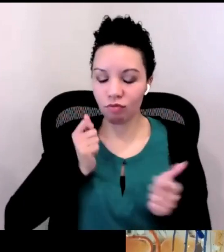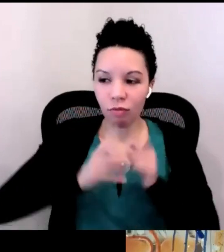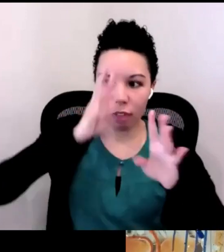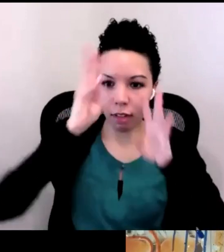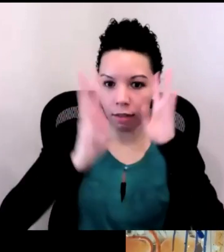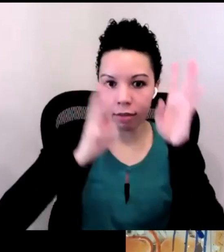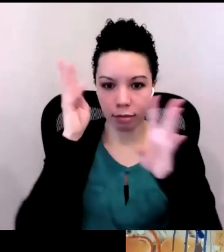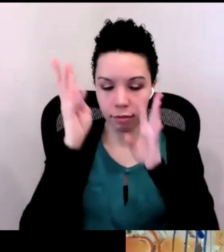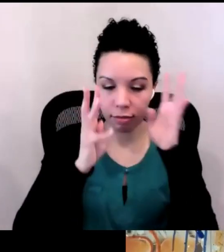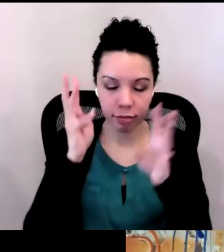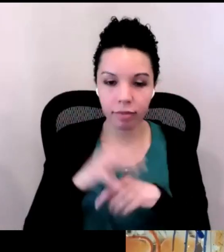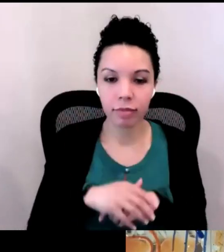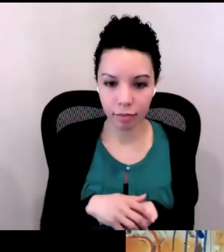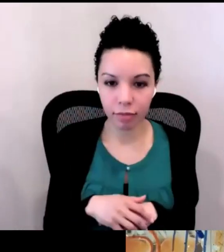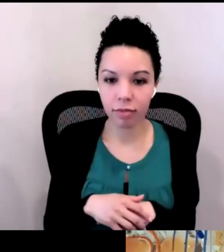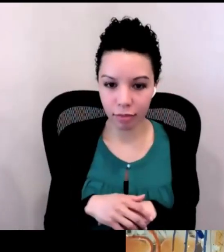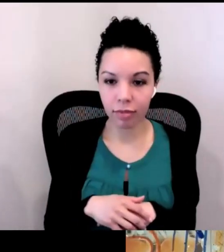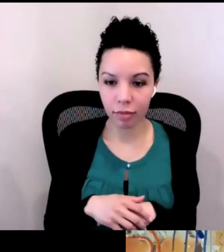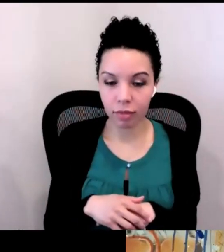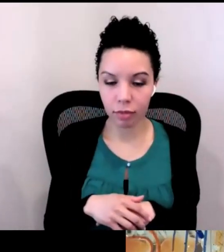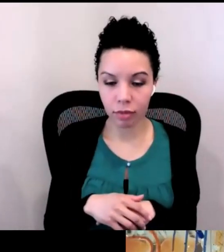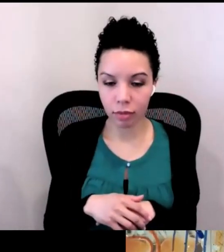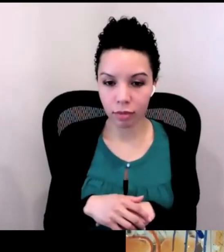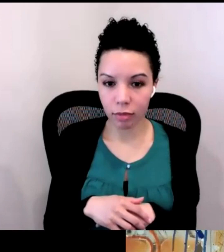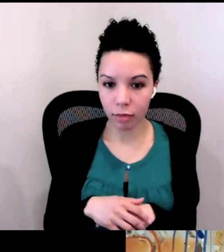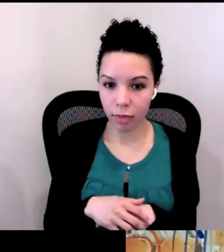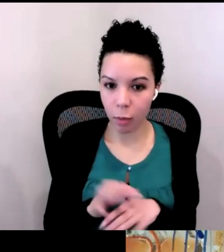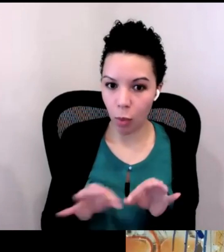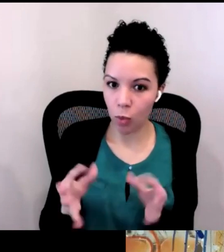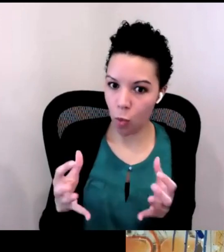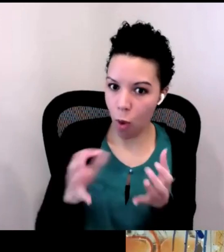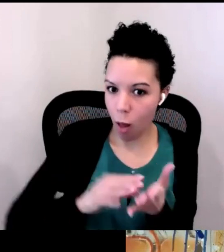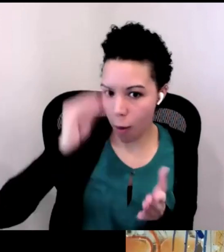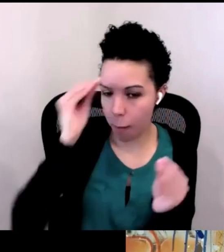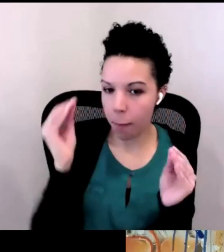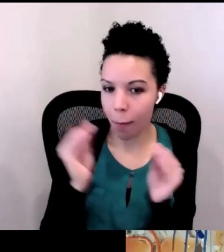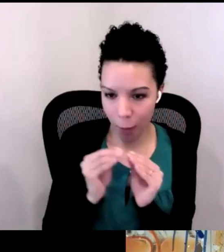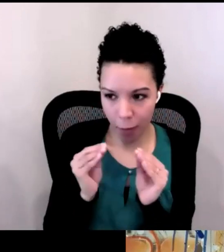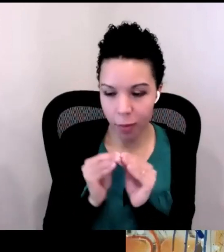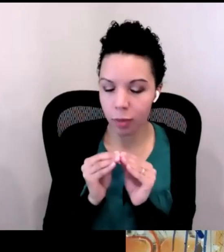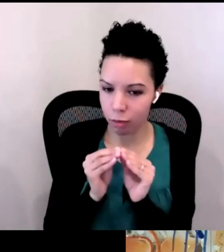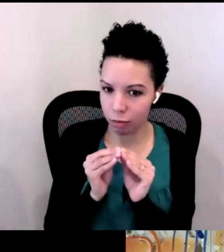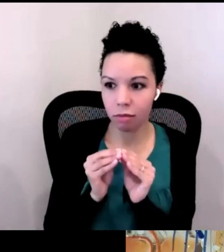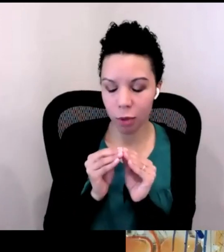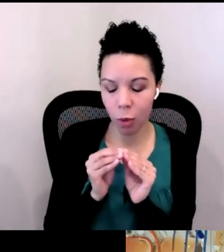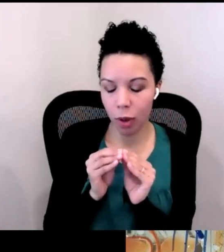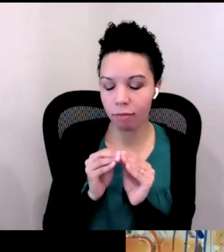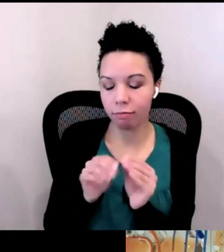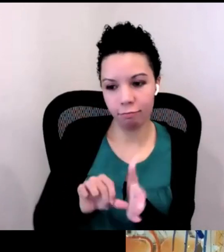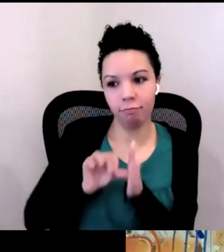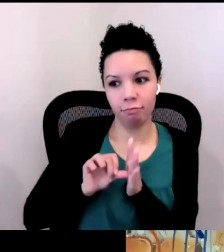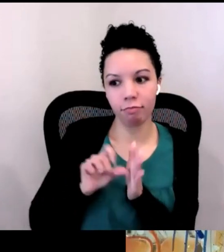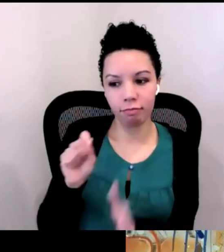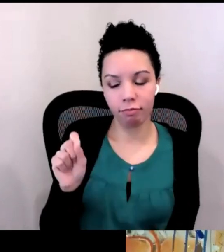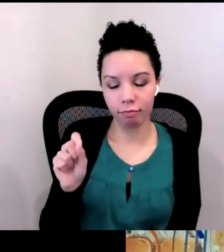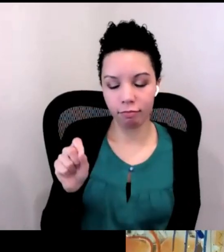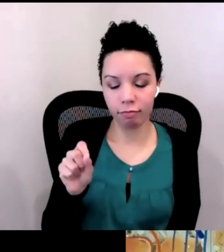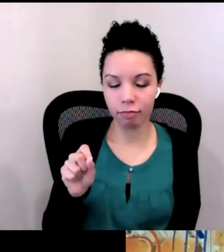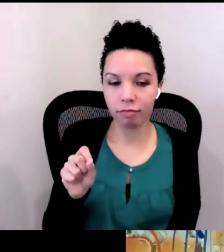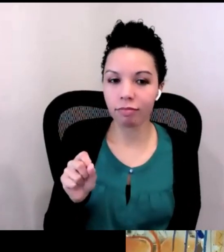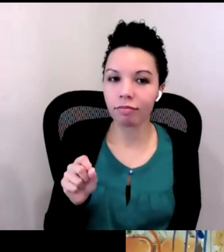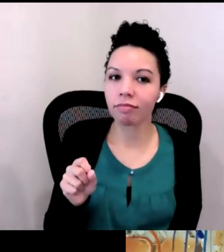creative and um, want to learn more. So that's impressive. That's right. Just to show,